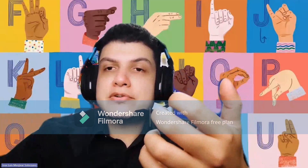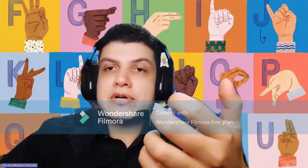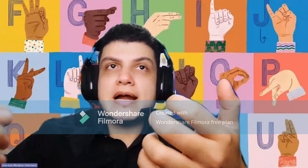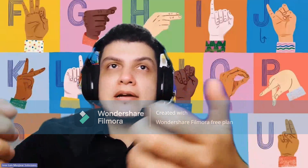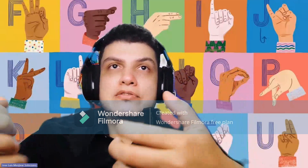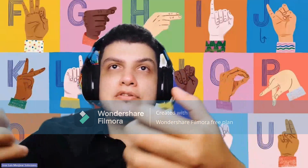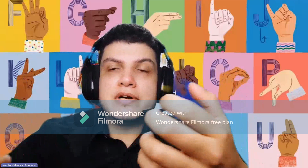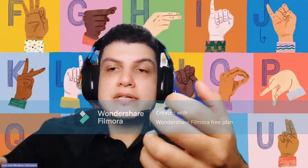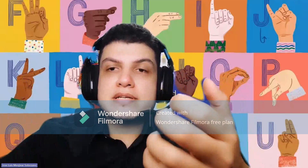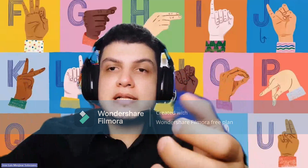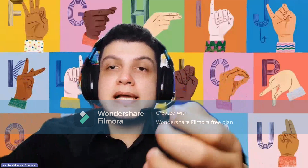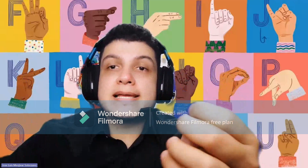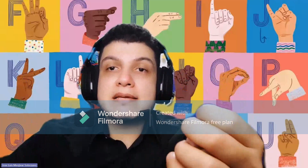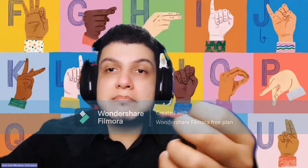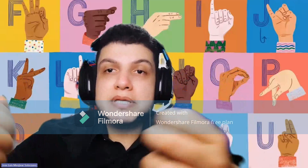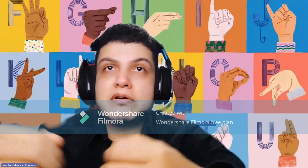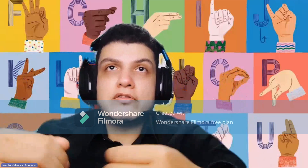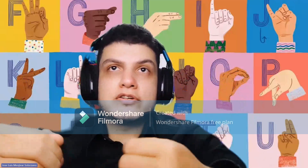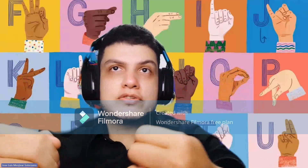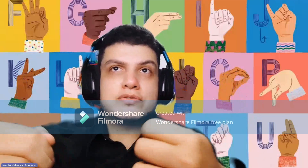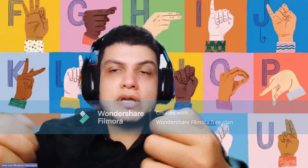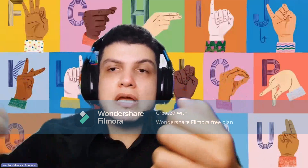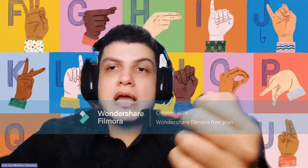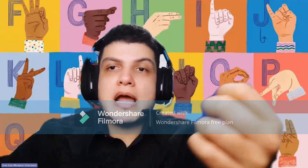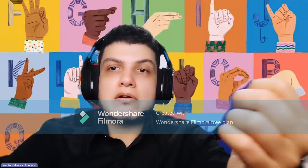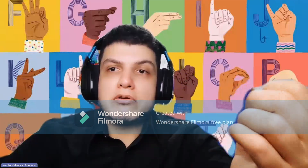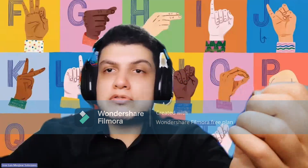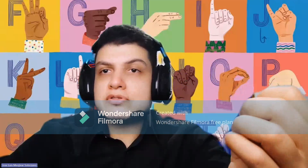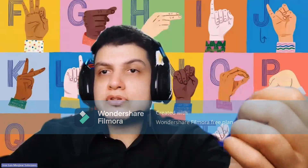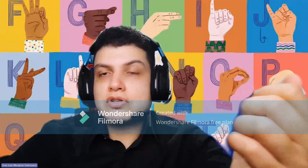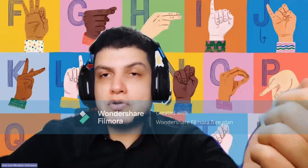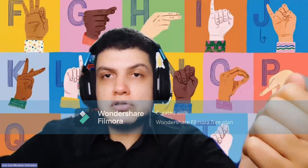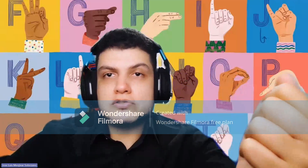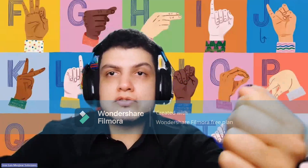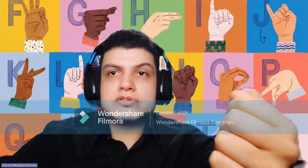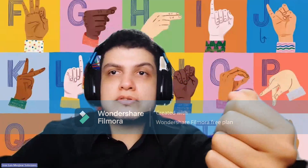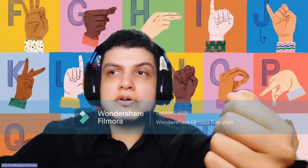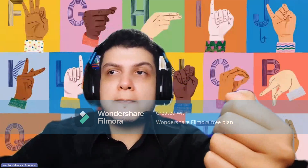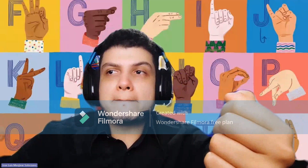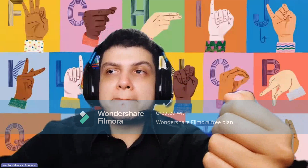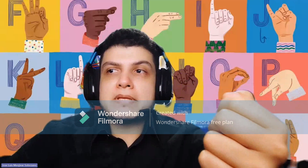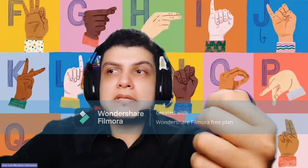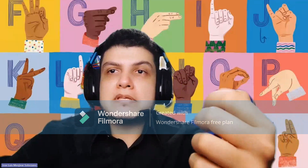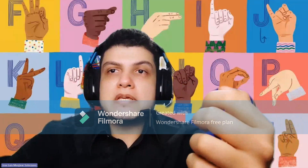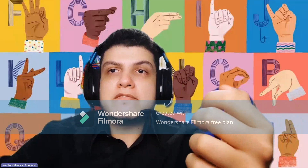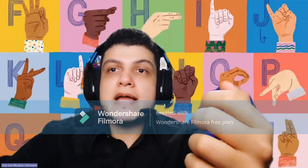gestures are universal and can be understood across cultures. So if